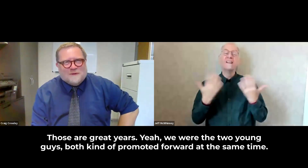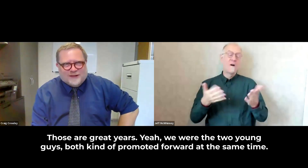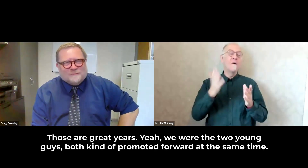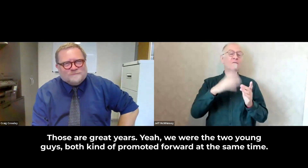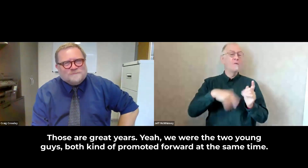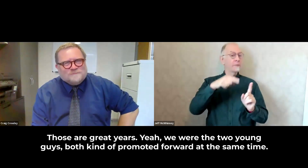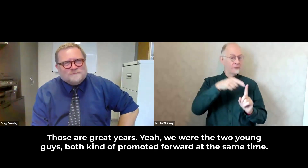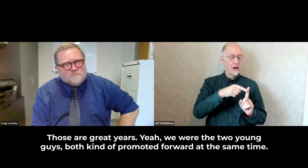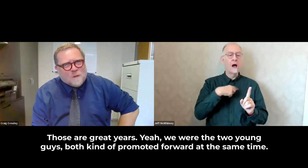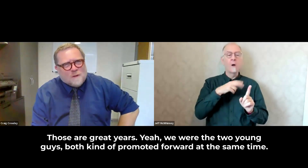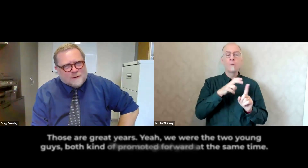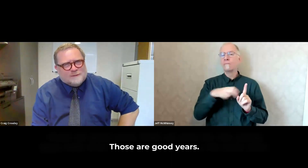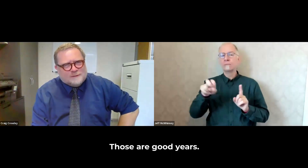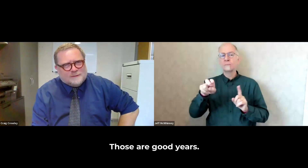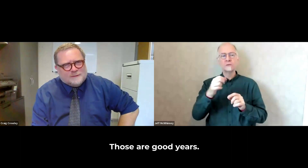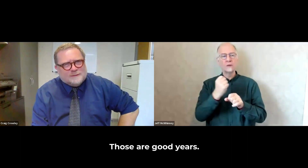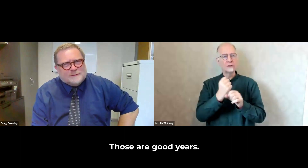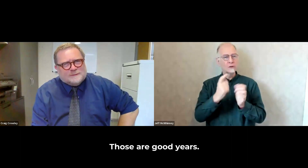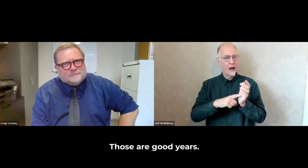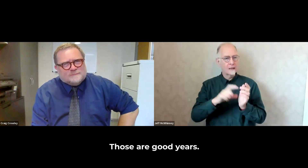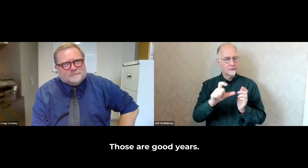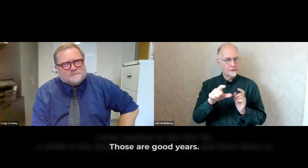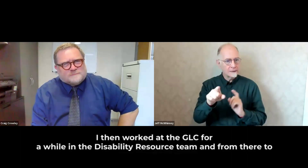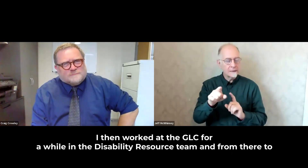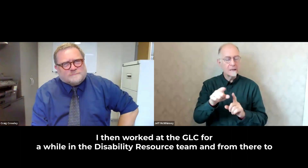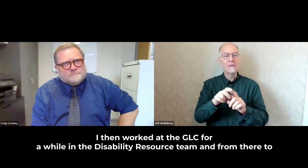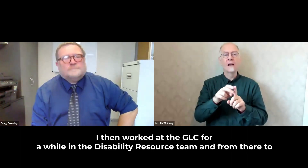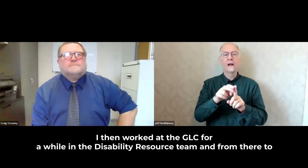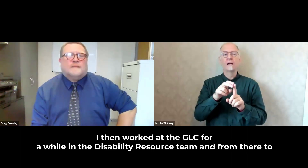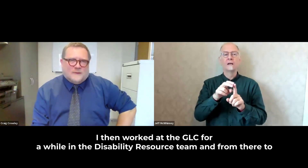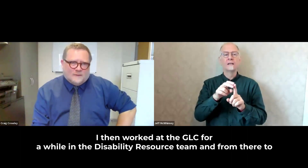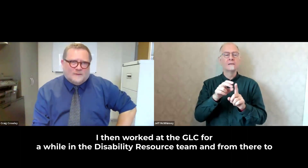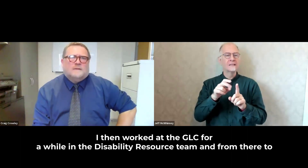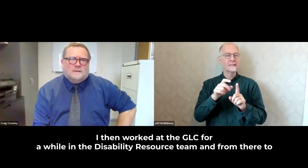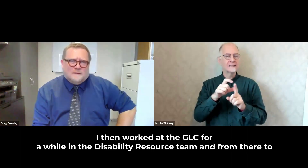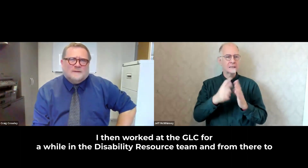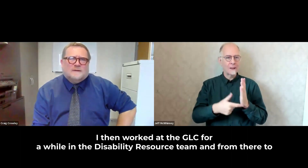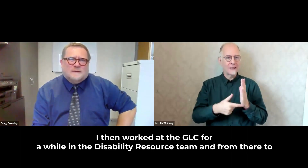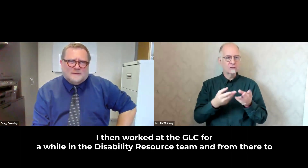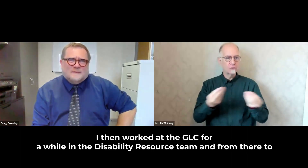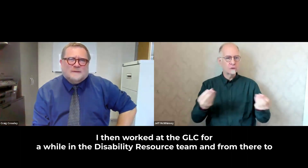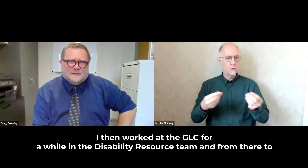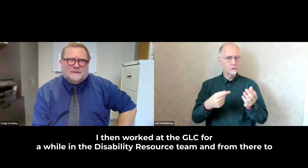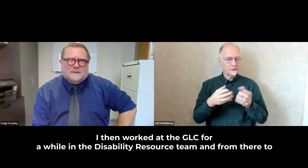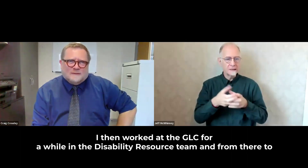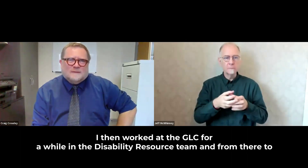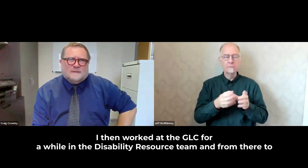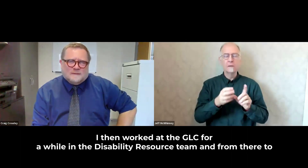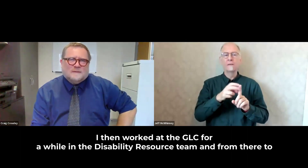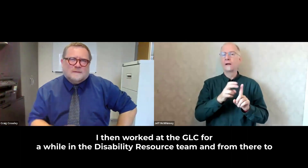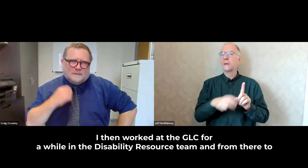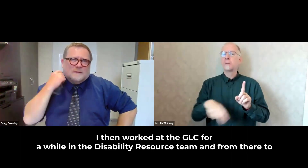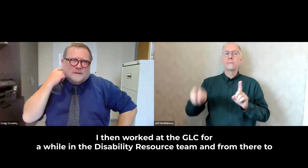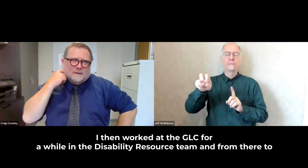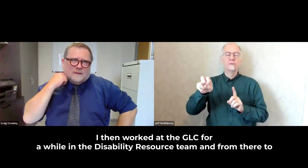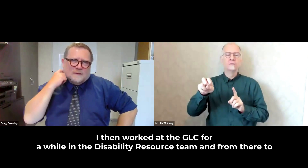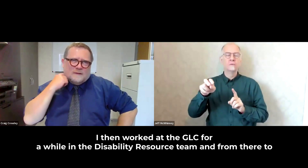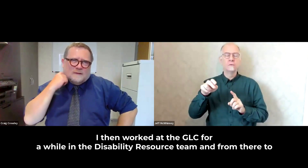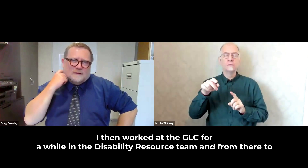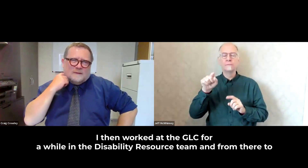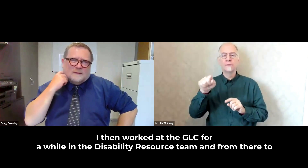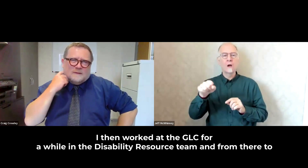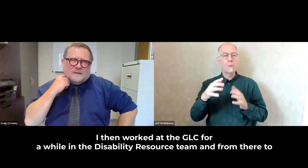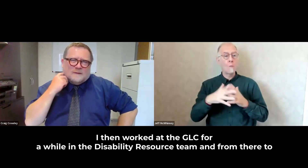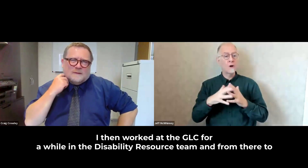of promoted forward at the same time. Those are good years. I then worked at the GLC for a while as a disability in the